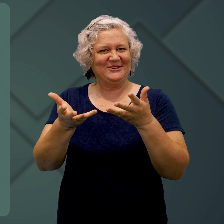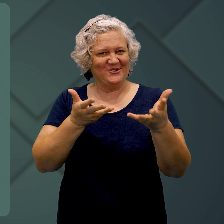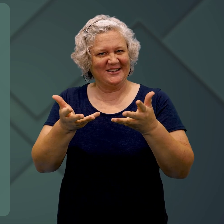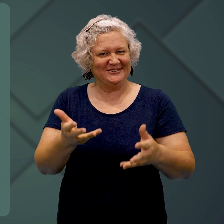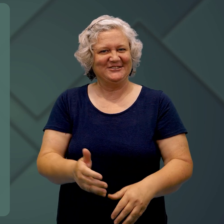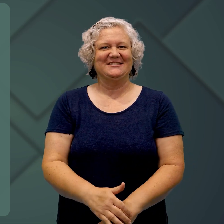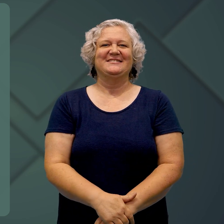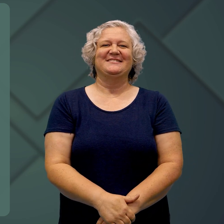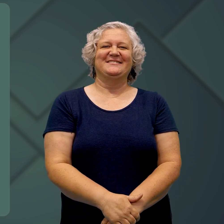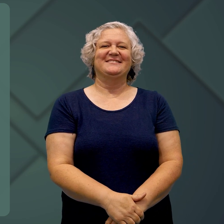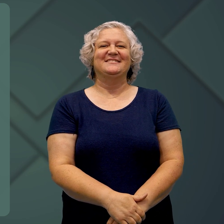interaction.